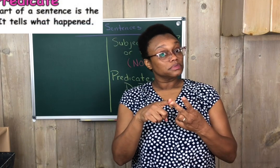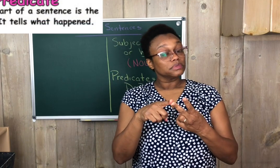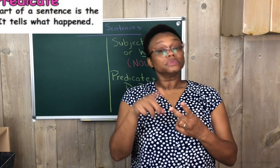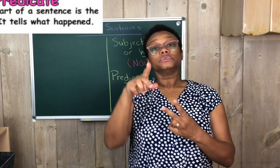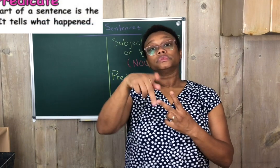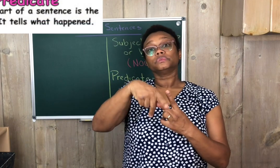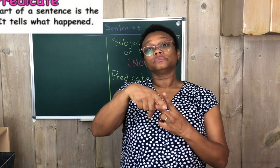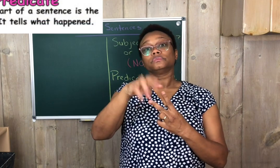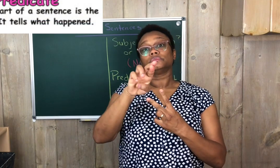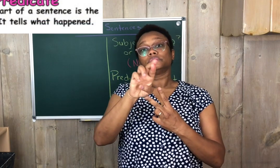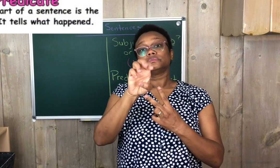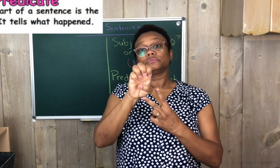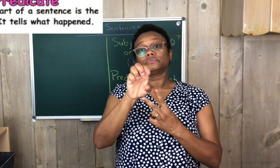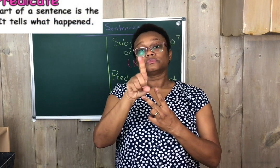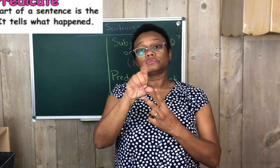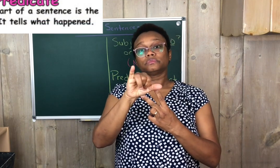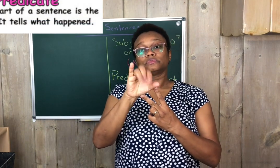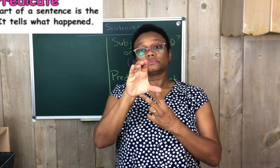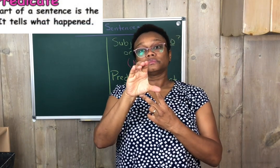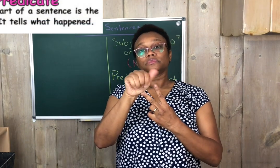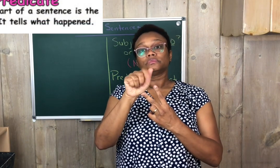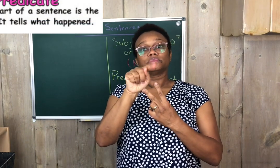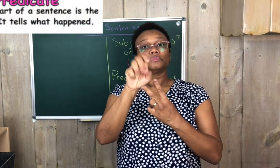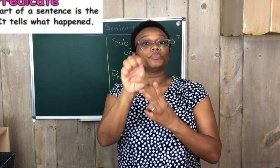The second is a predicate.